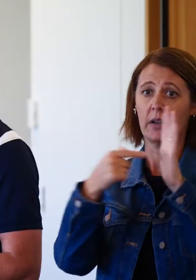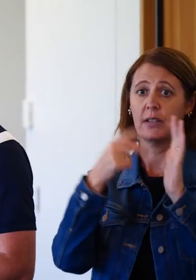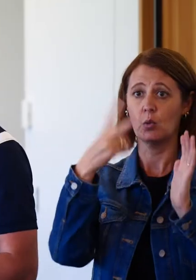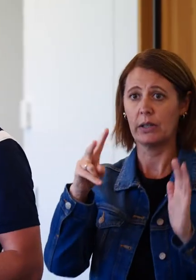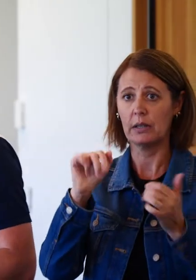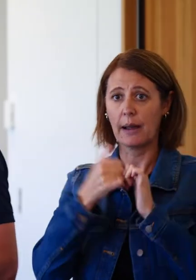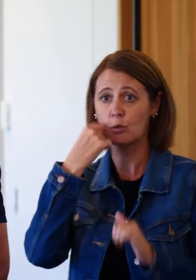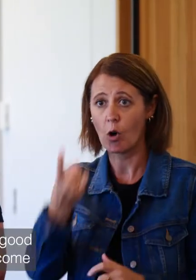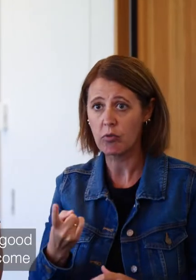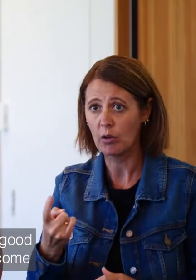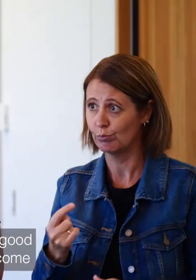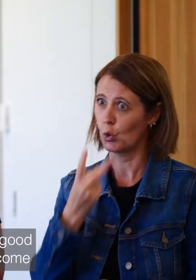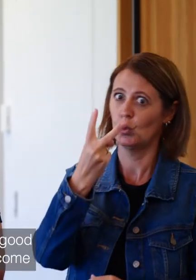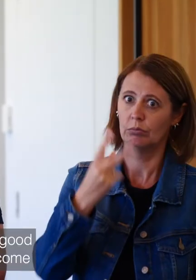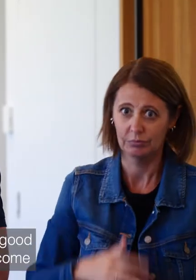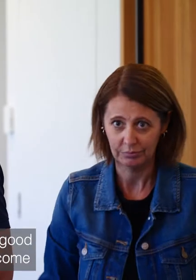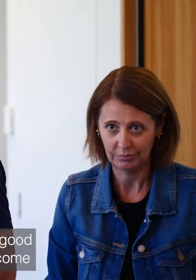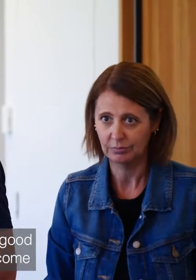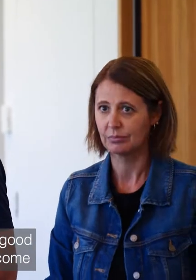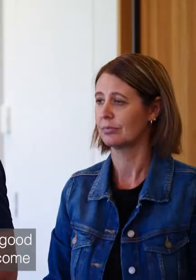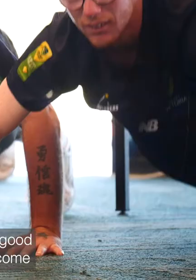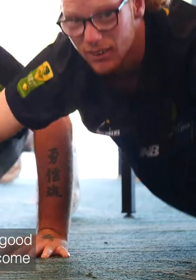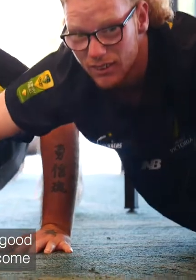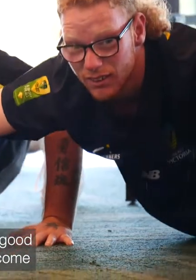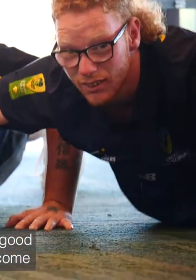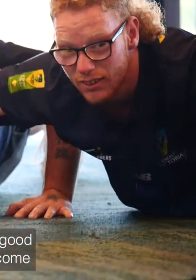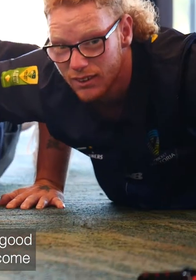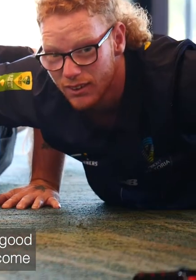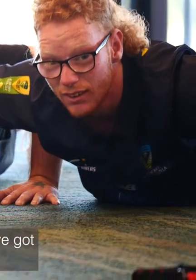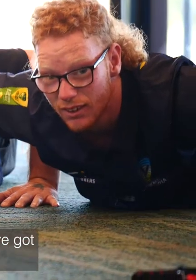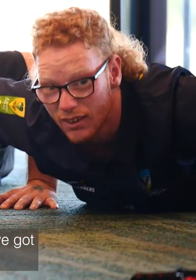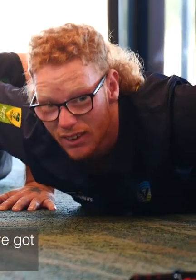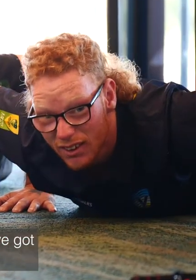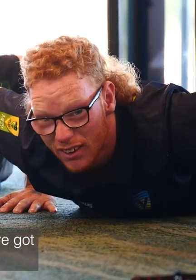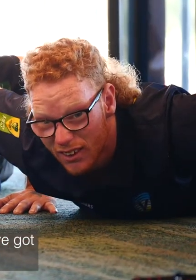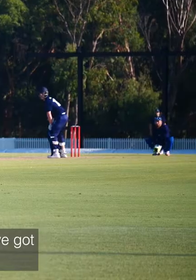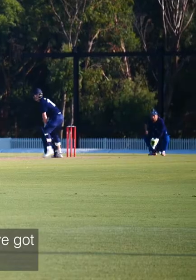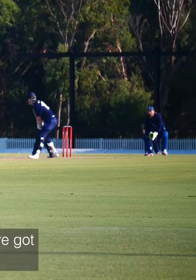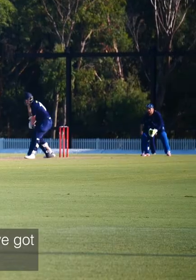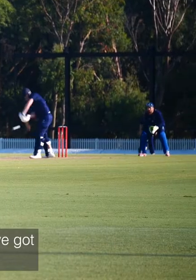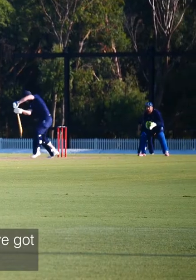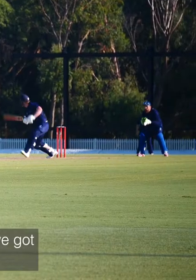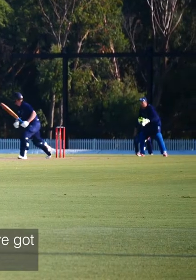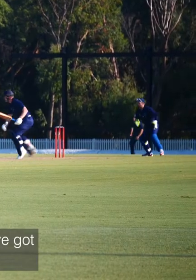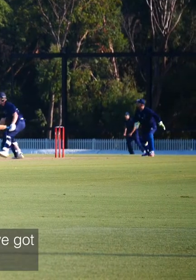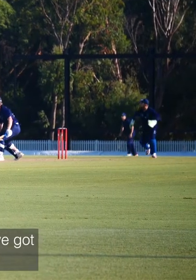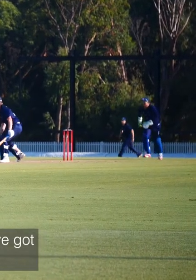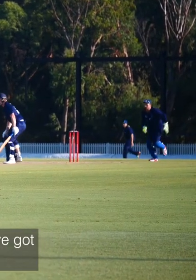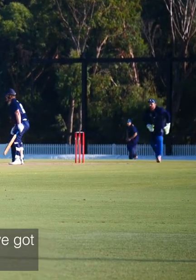2 day, today and Sunday, which is really good for some of the young players to come forward and showcase what they've got and potentially going